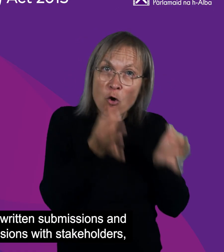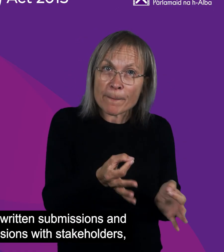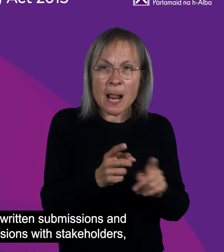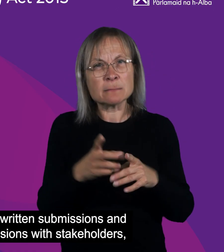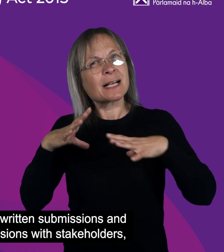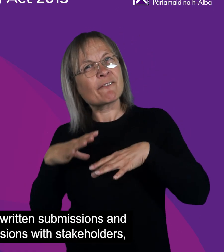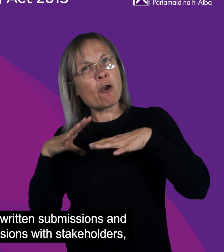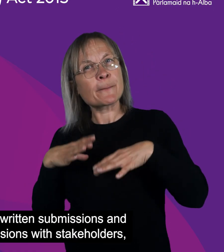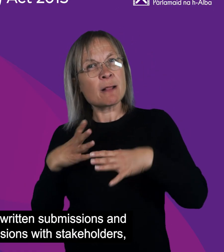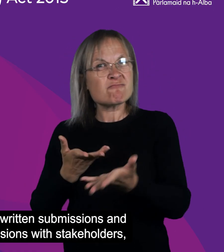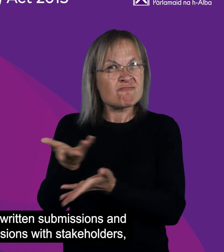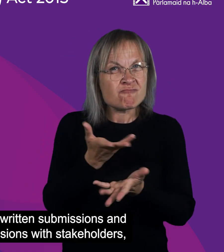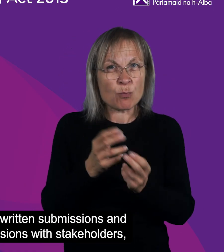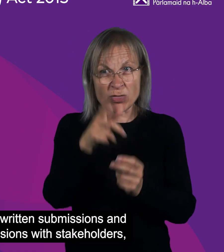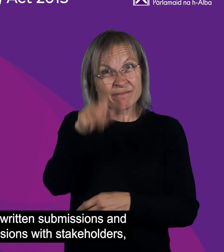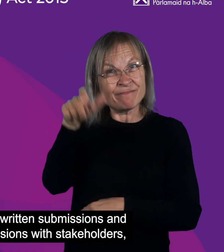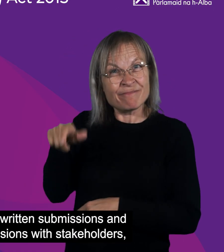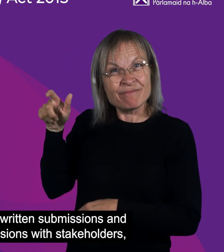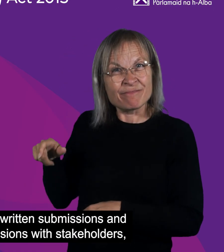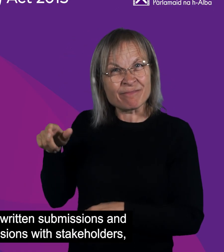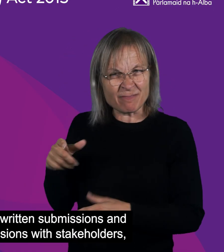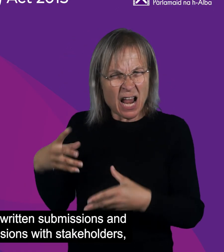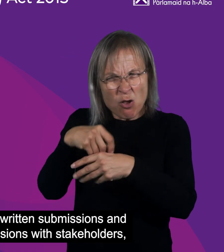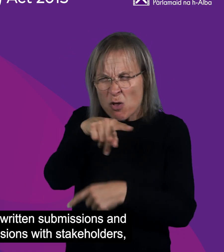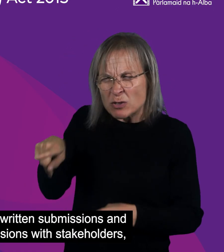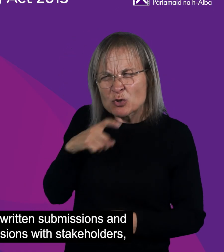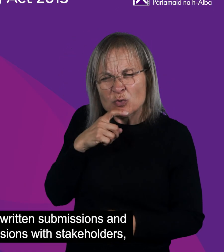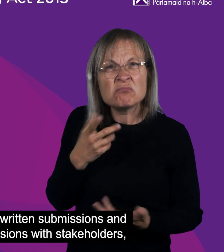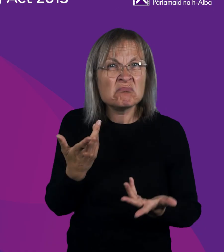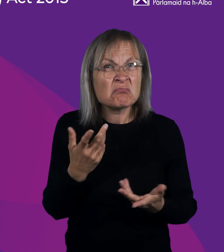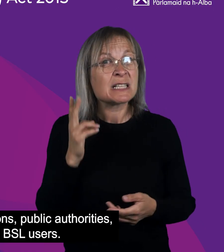deaf organizations, public authorities, academics, and BSL users.